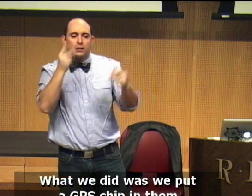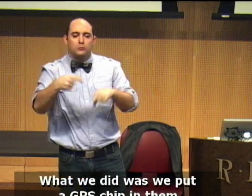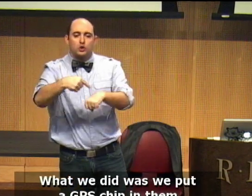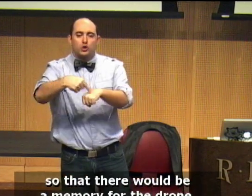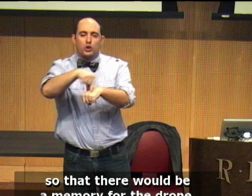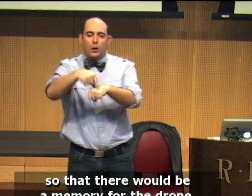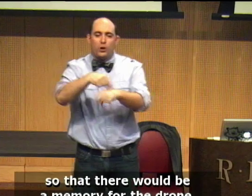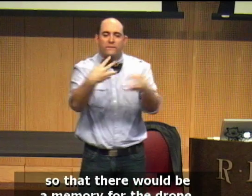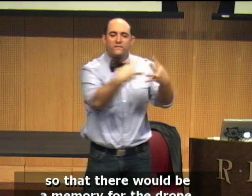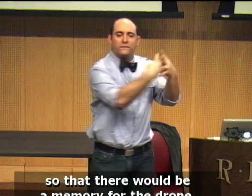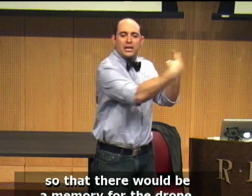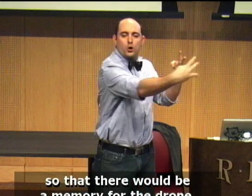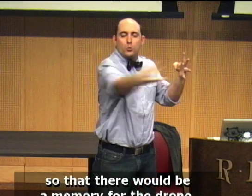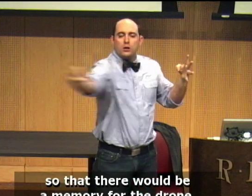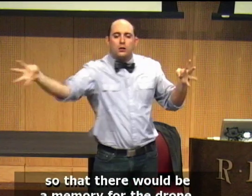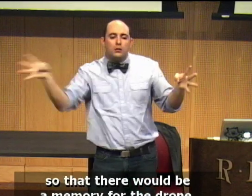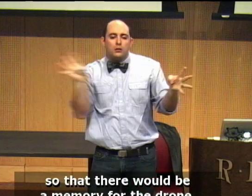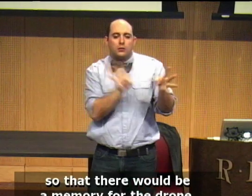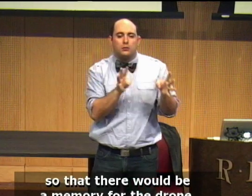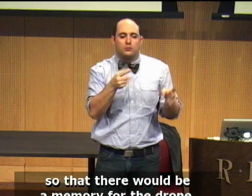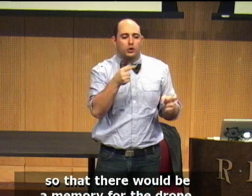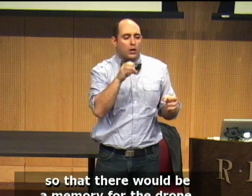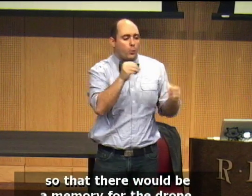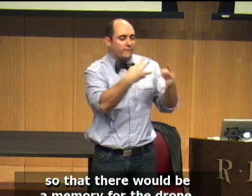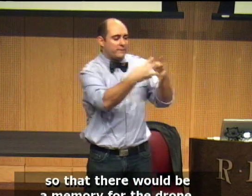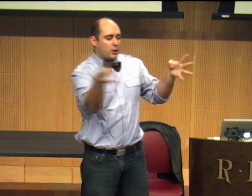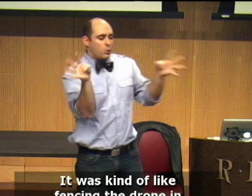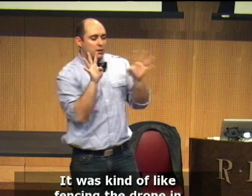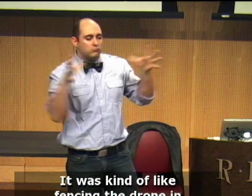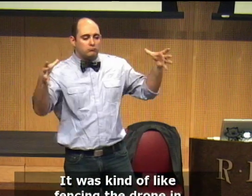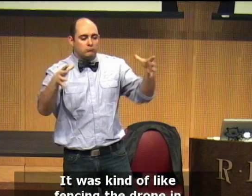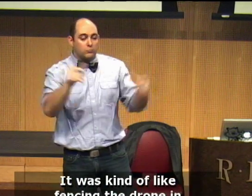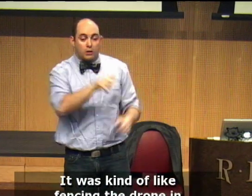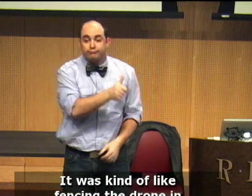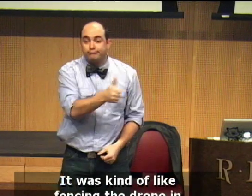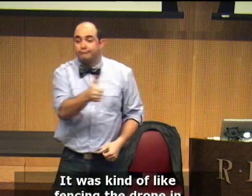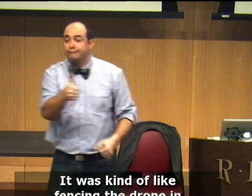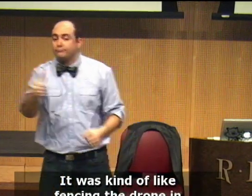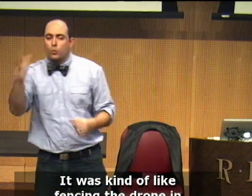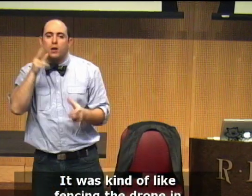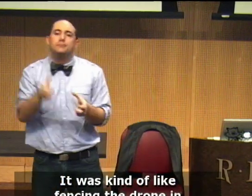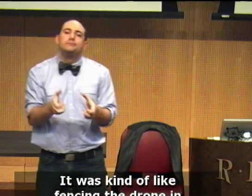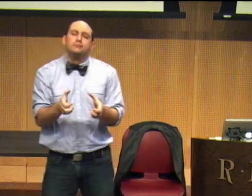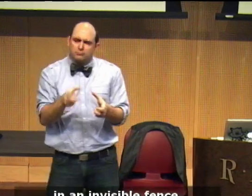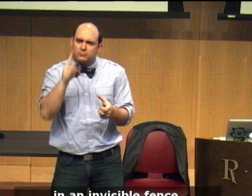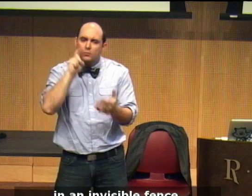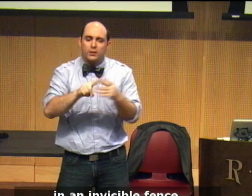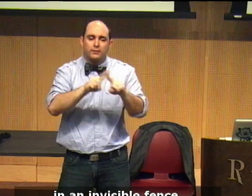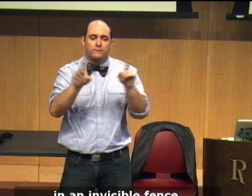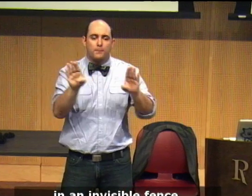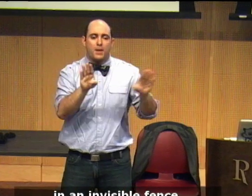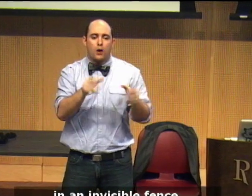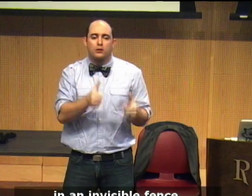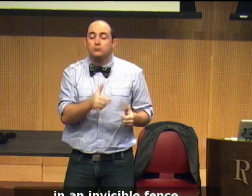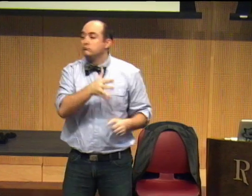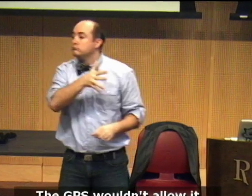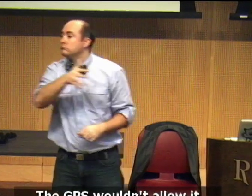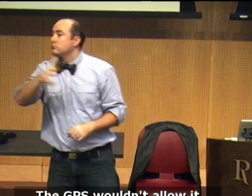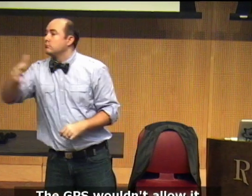them so that there would be a memory for the drone. It was kind of like fencing the drone in an invisible fence. The GPS